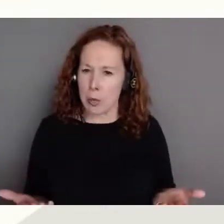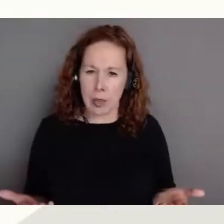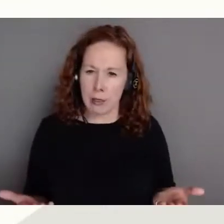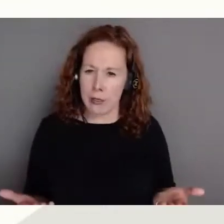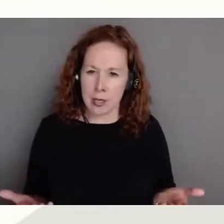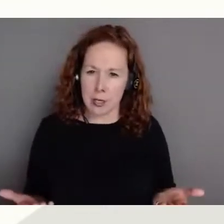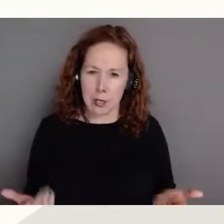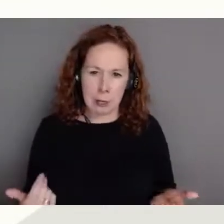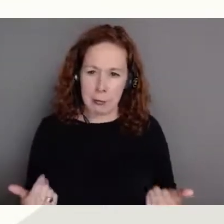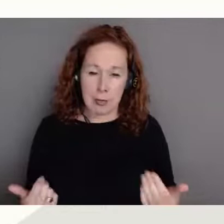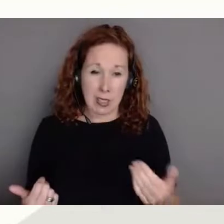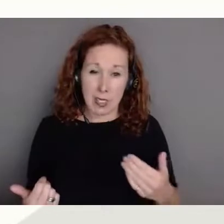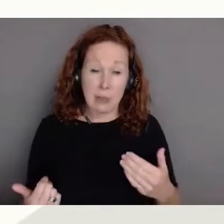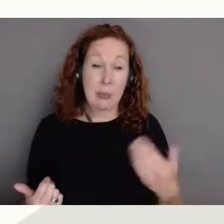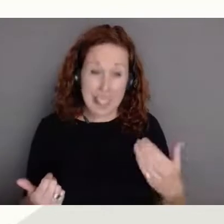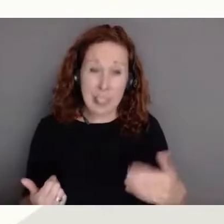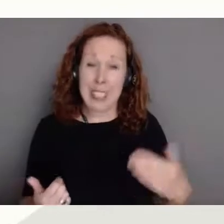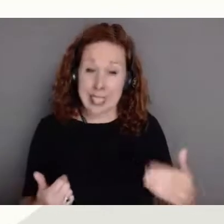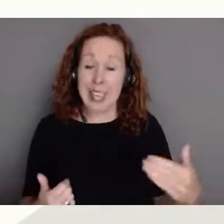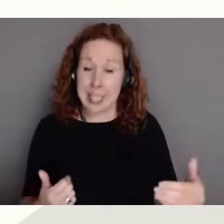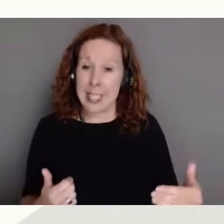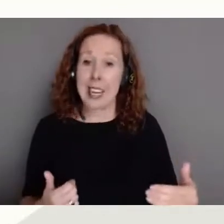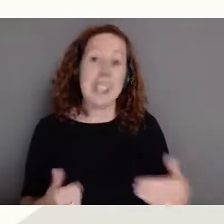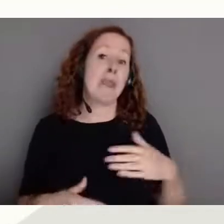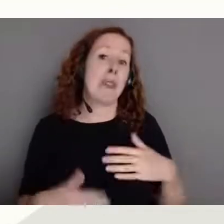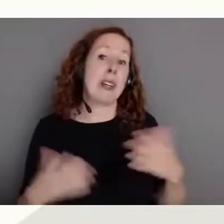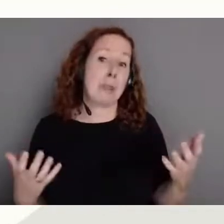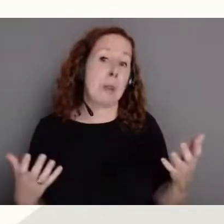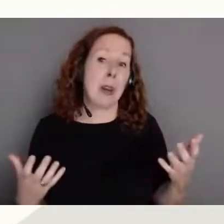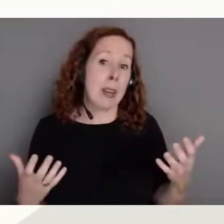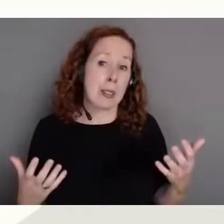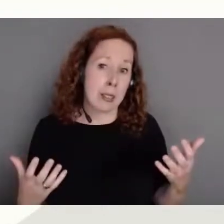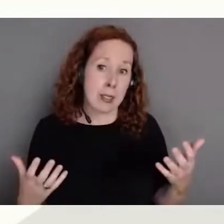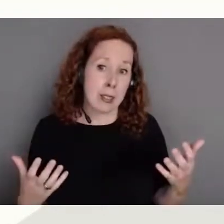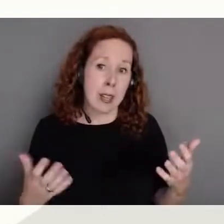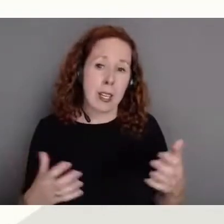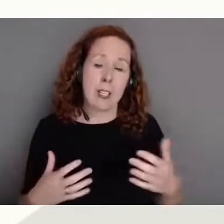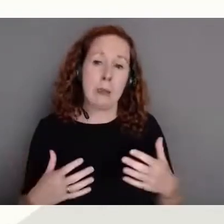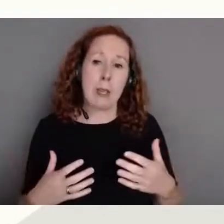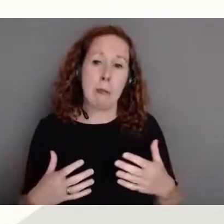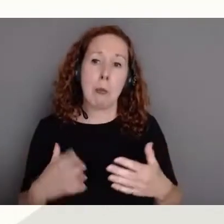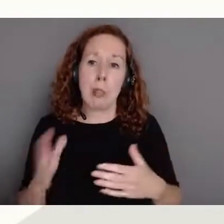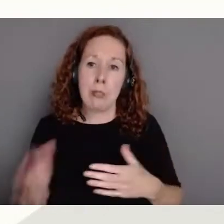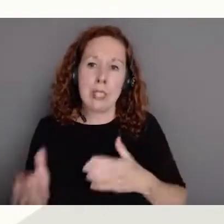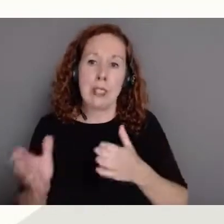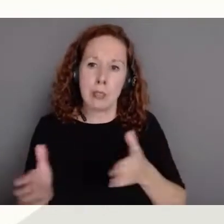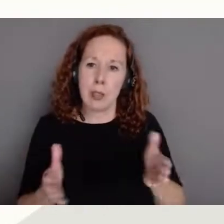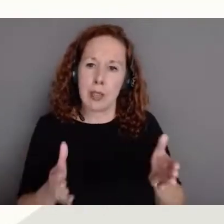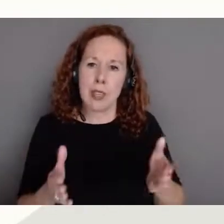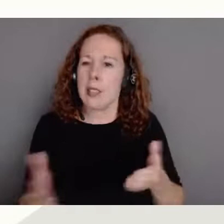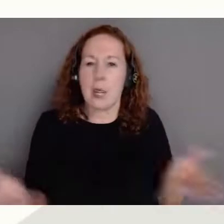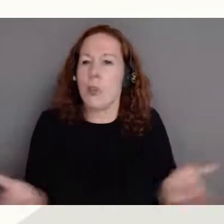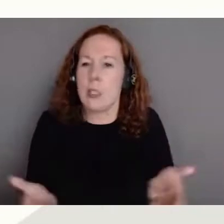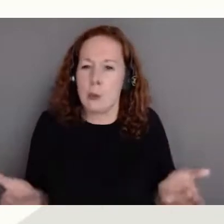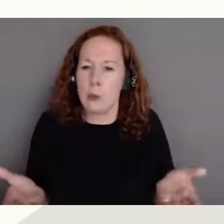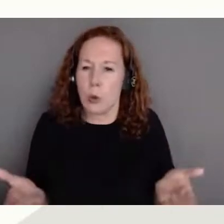profession I would have this from literally day to day, different experiences, to be Wow. privy to different things that I wouldn't normally